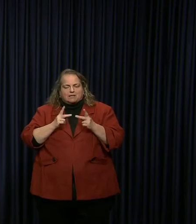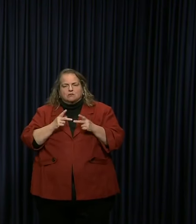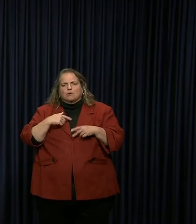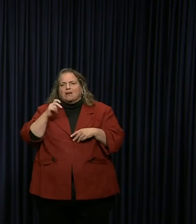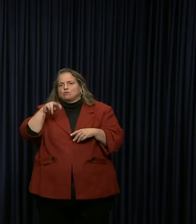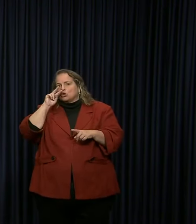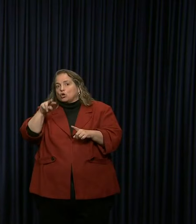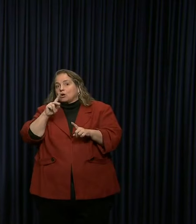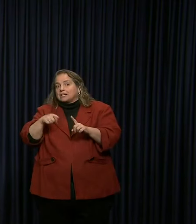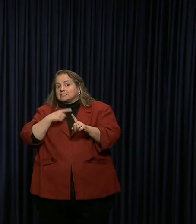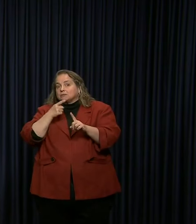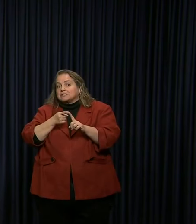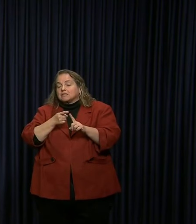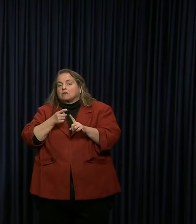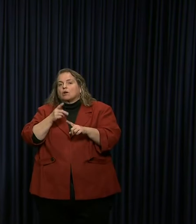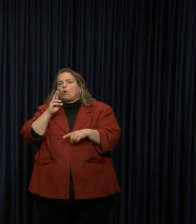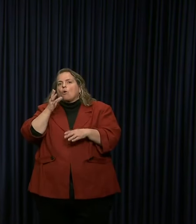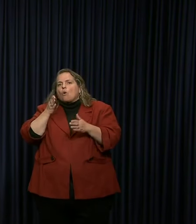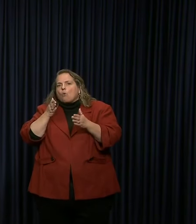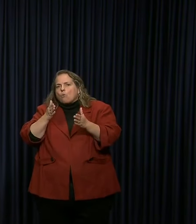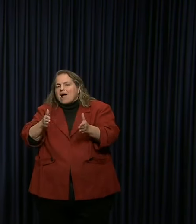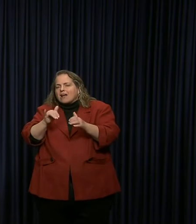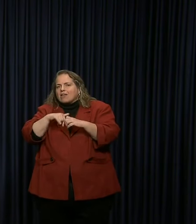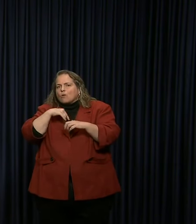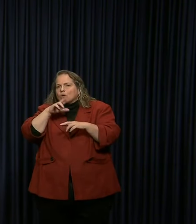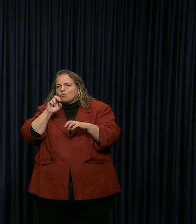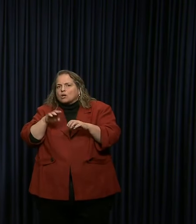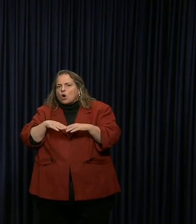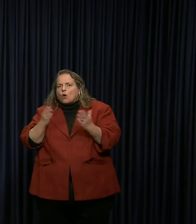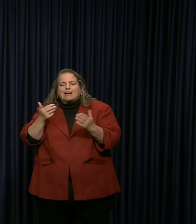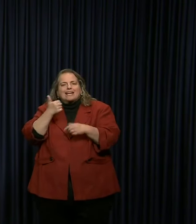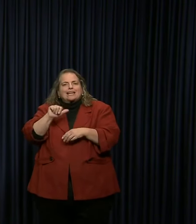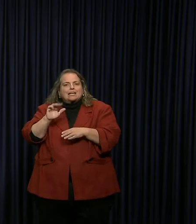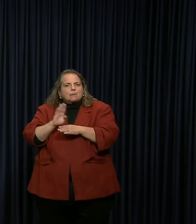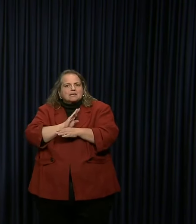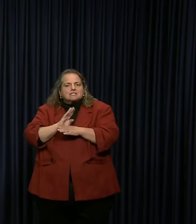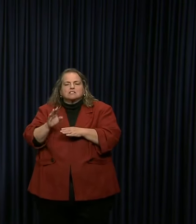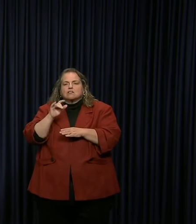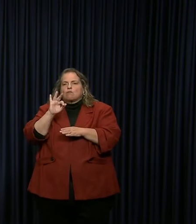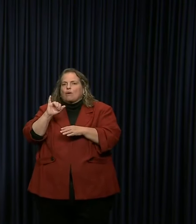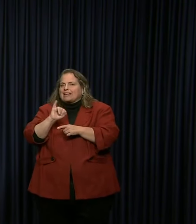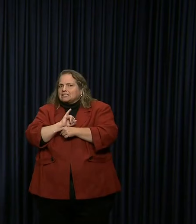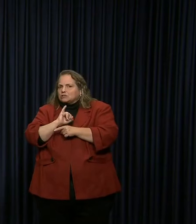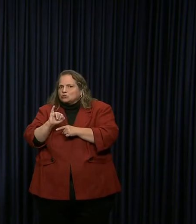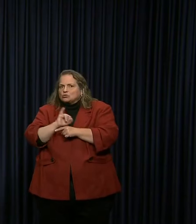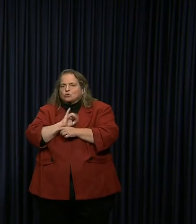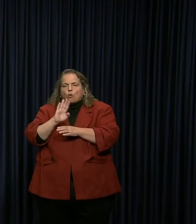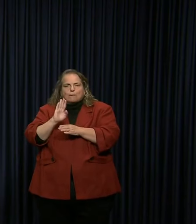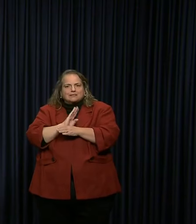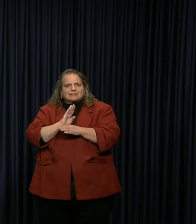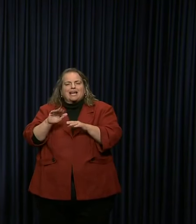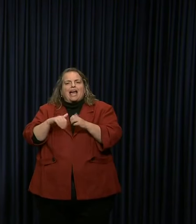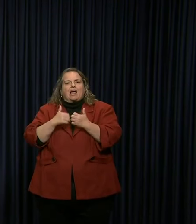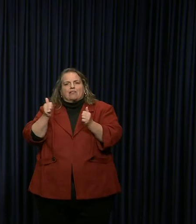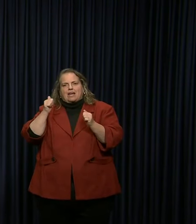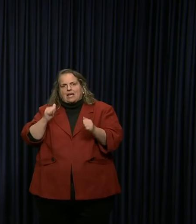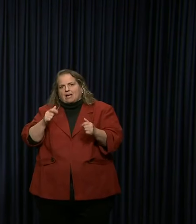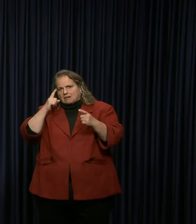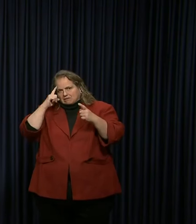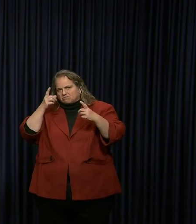specific way that you reopen any specific business or industry, and how it can better comply